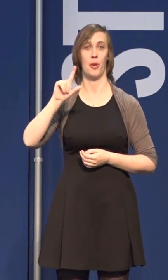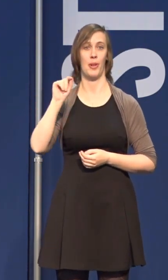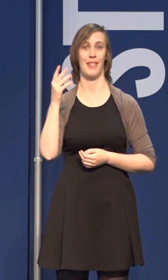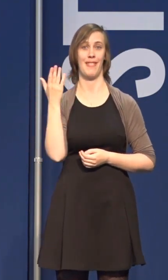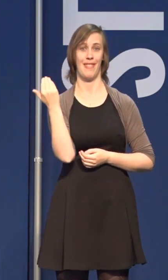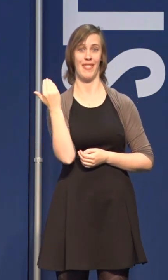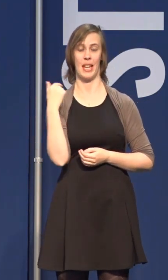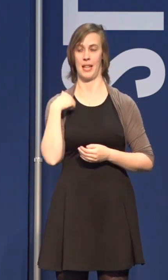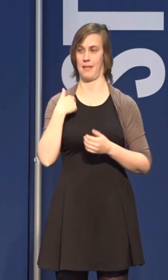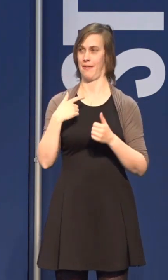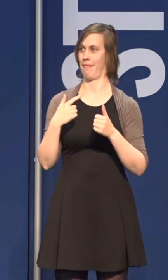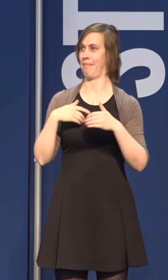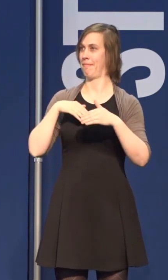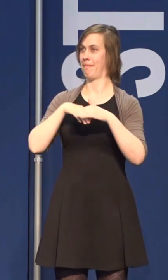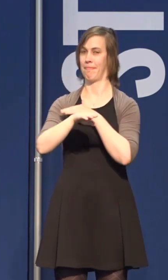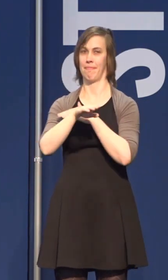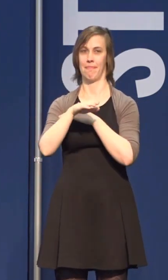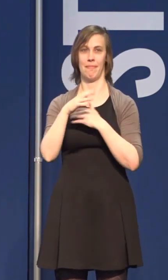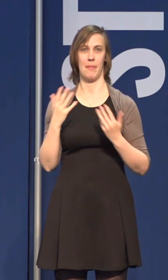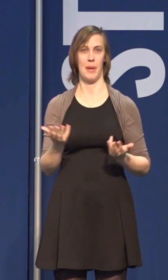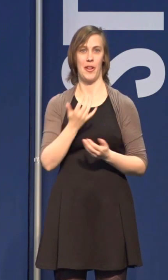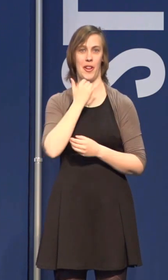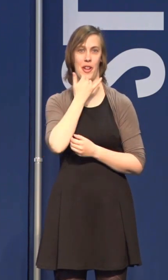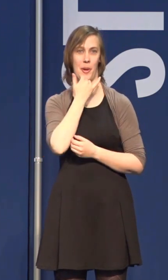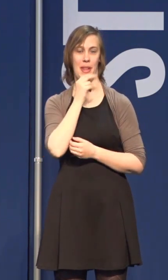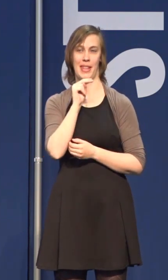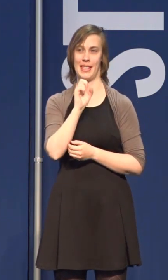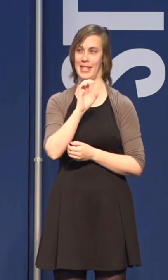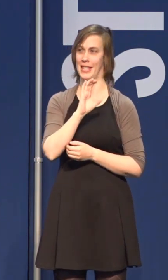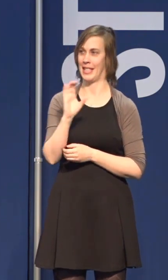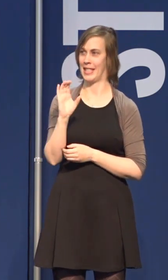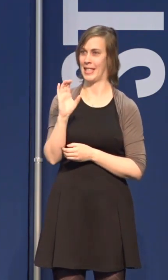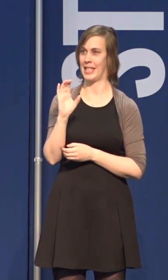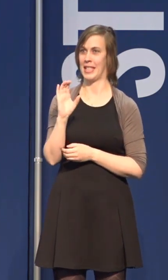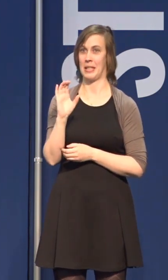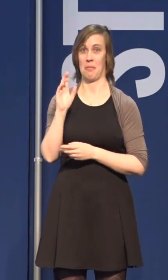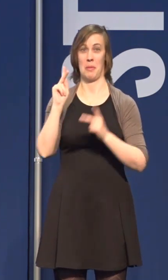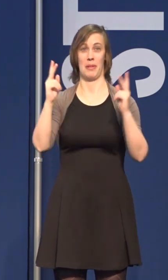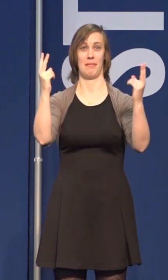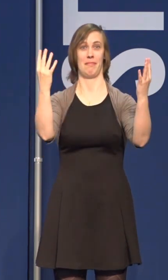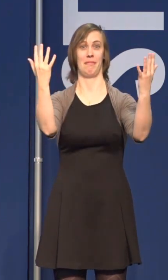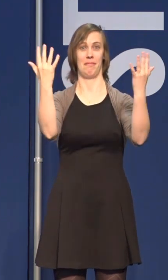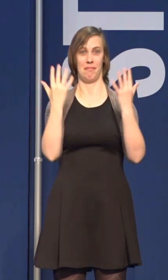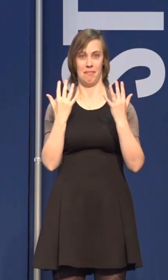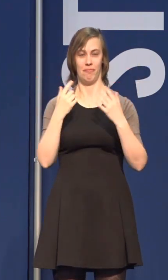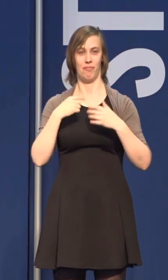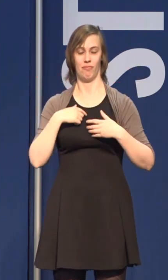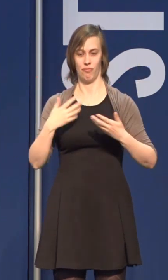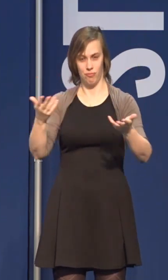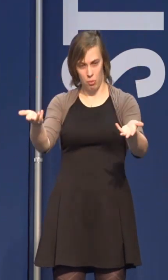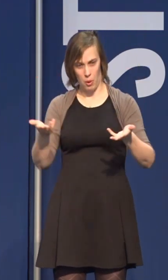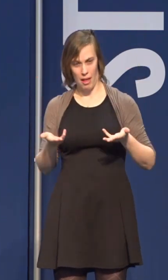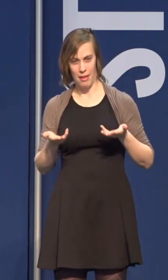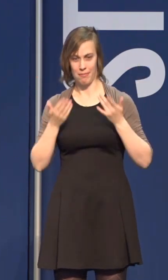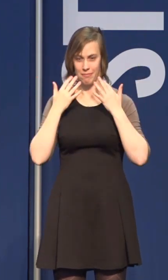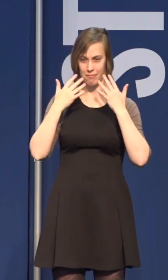front doors here to NSCC in Yarmouth, where I was greeted with open arms, wide smiles, and most importantly,